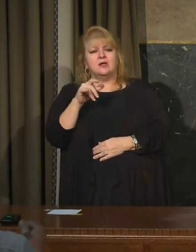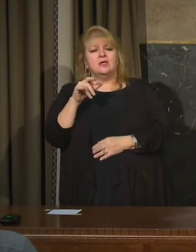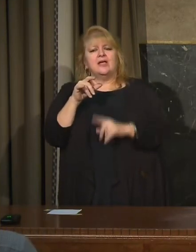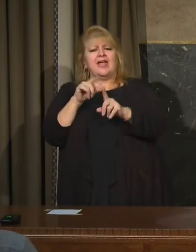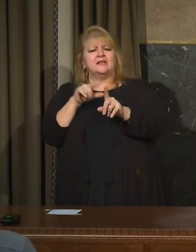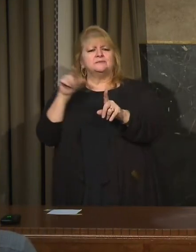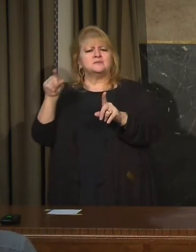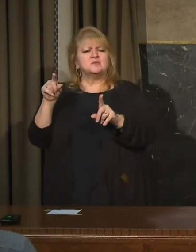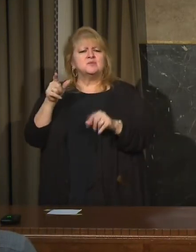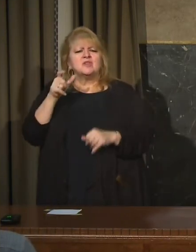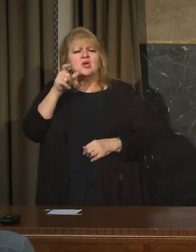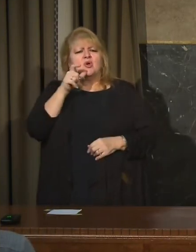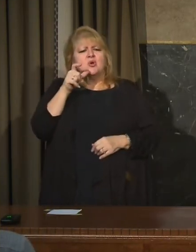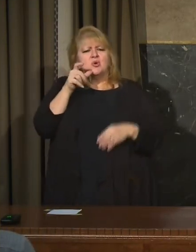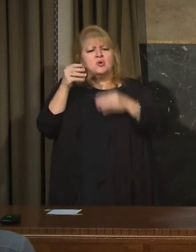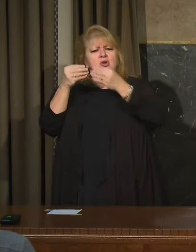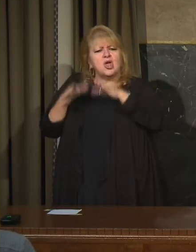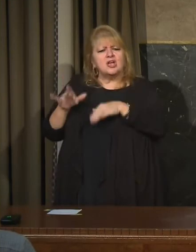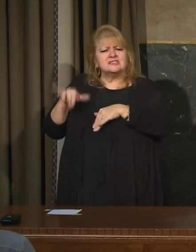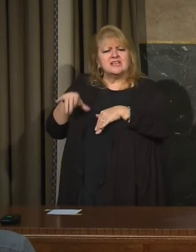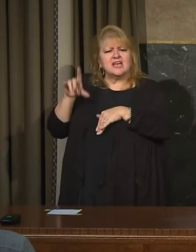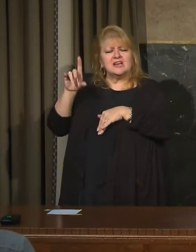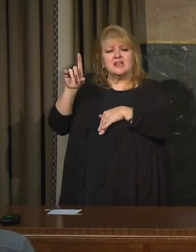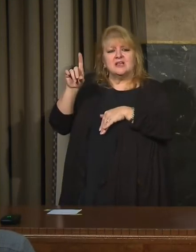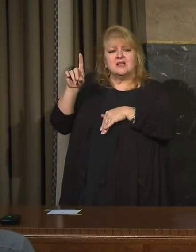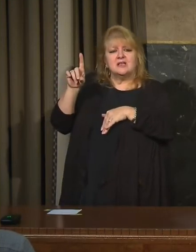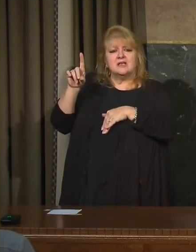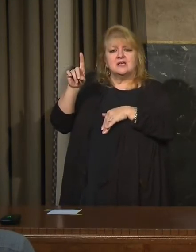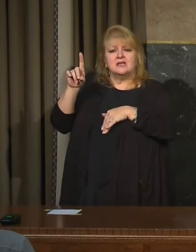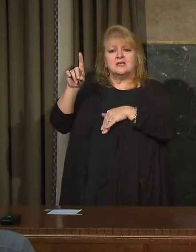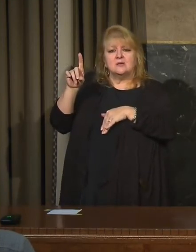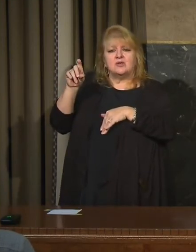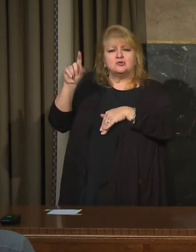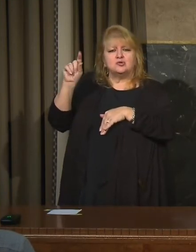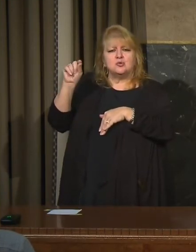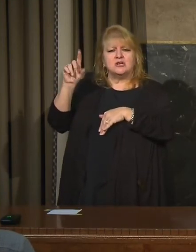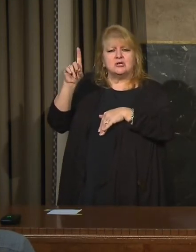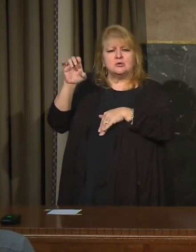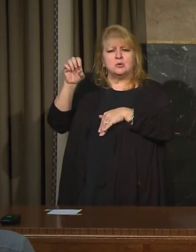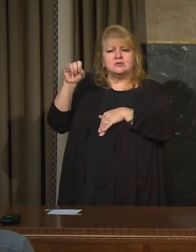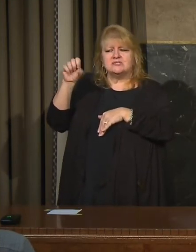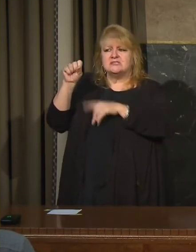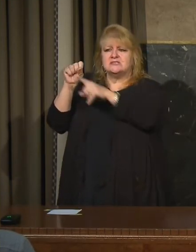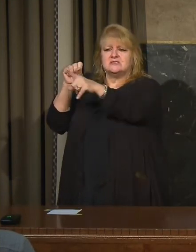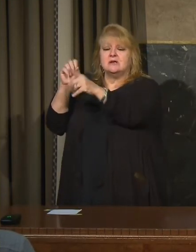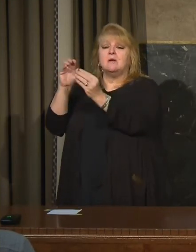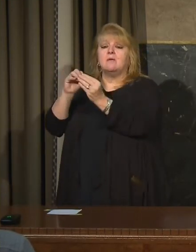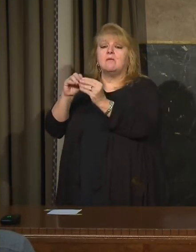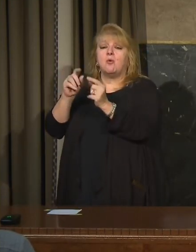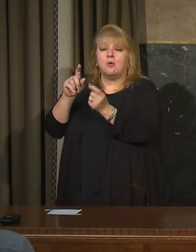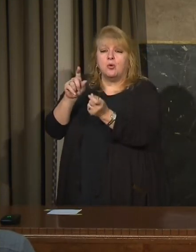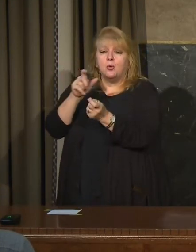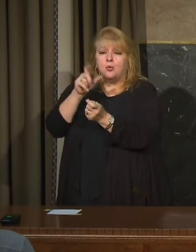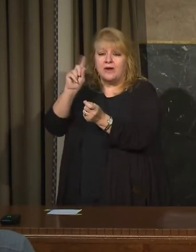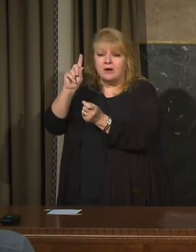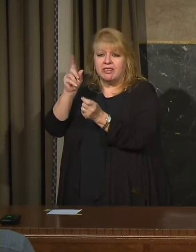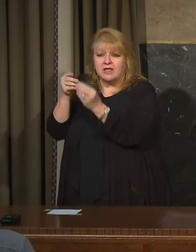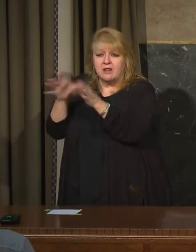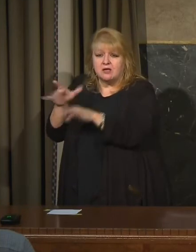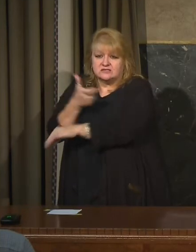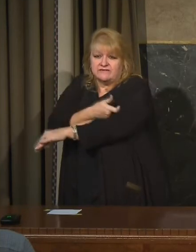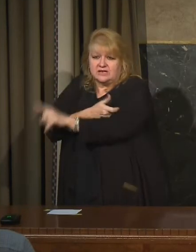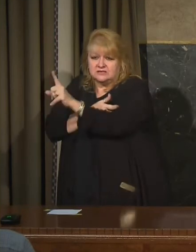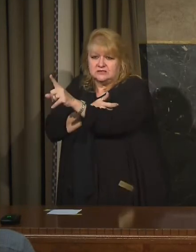the doses of vaccine? Follow up with you afterwards about the names of the providers.